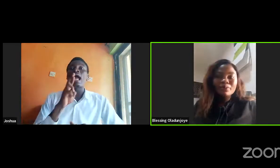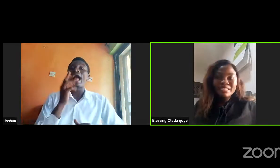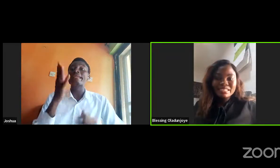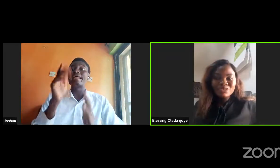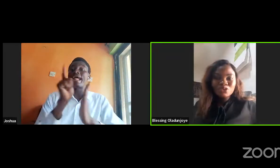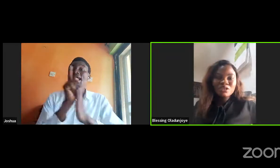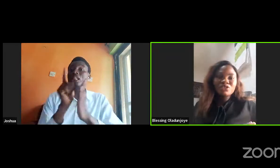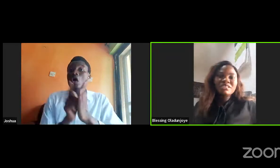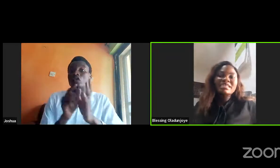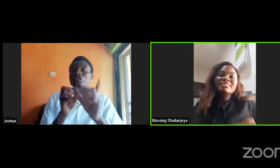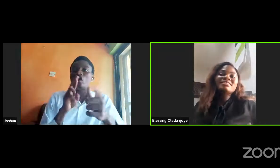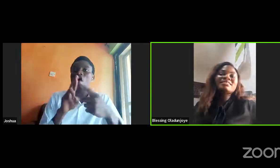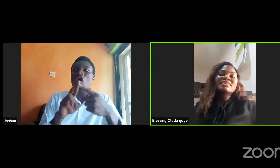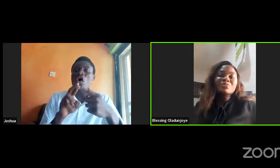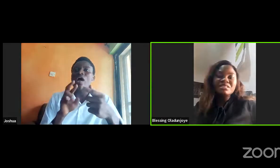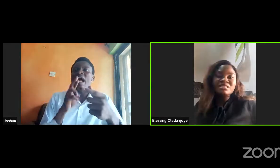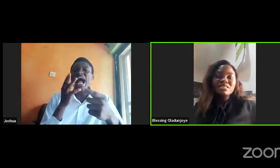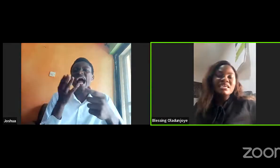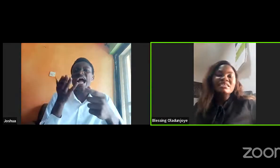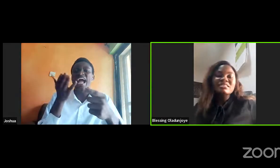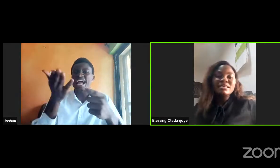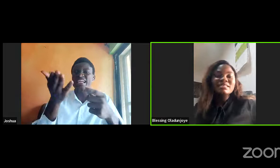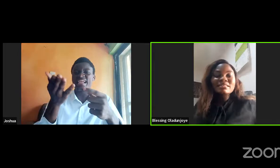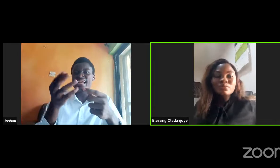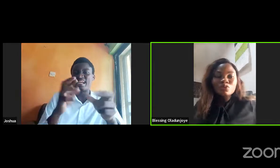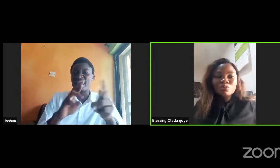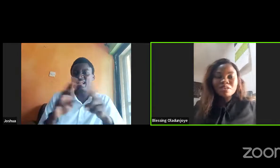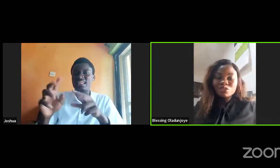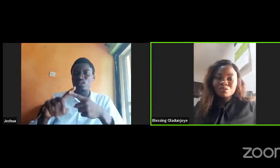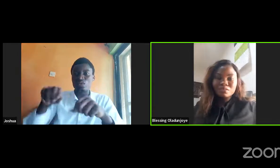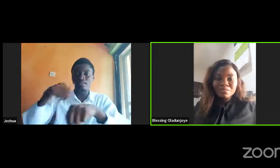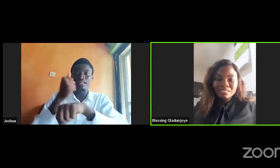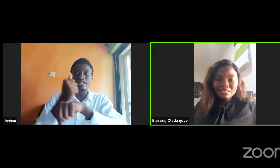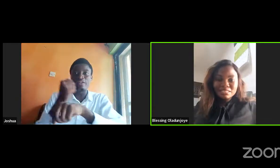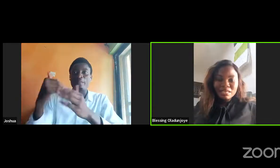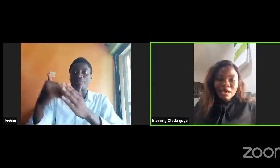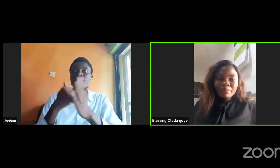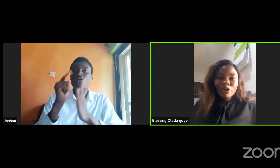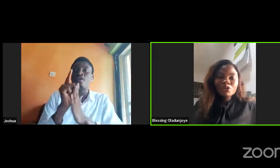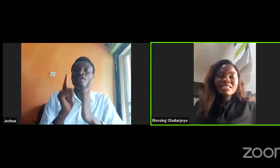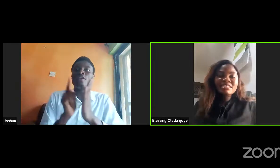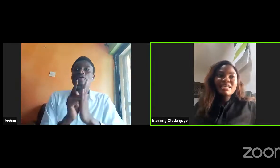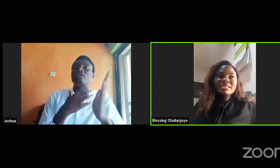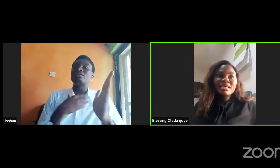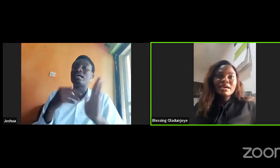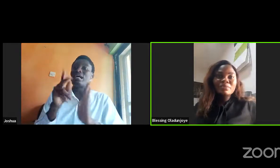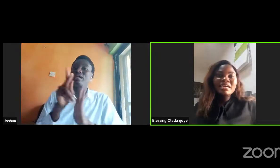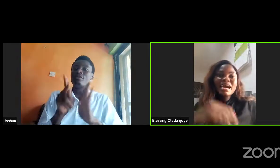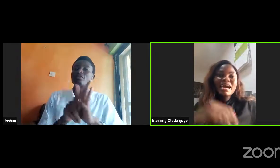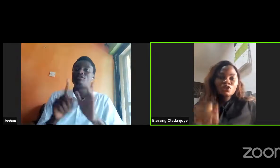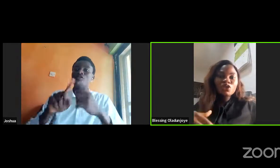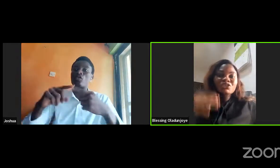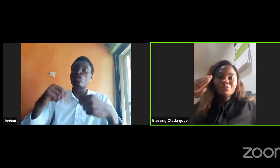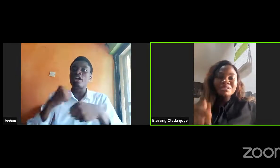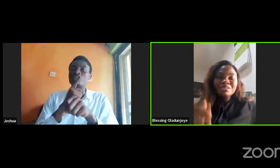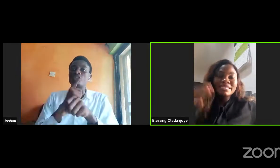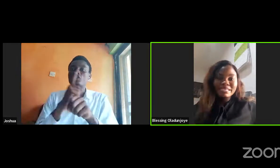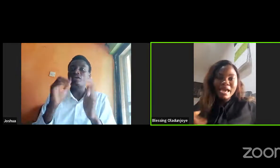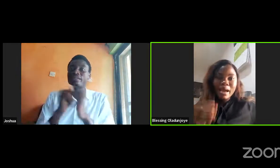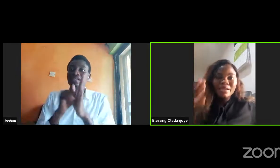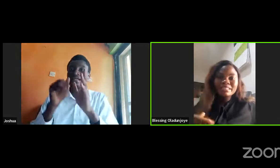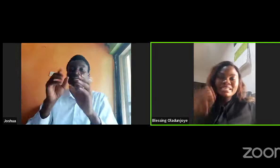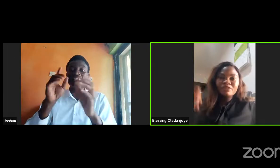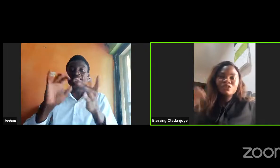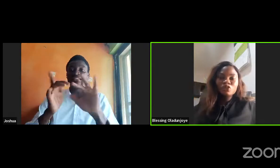laws and policies to ensure that the digital space is accessible to persons with disabilities? Because you can see that Gbenga has talked